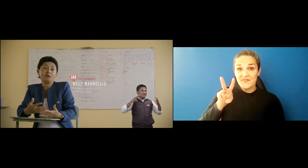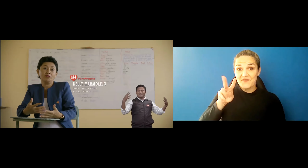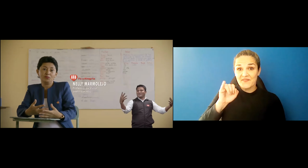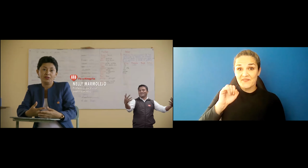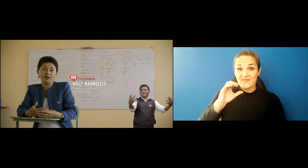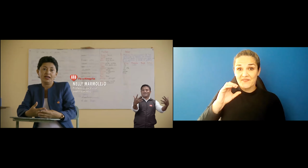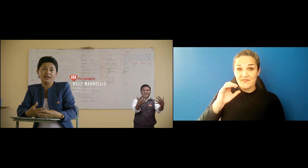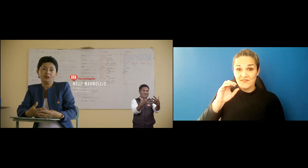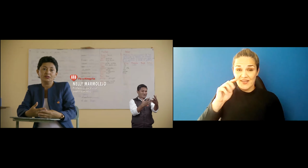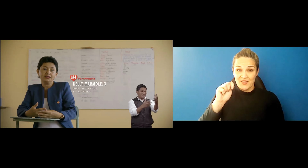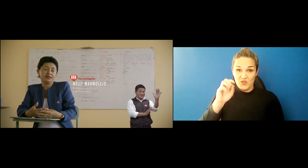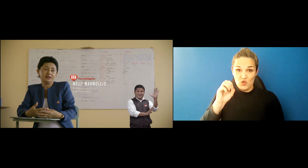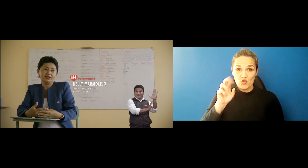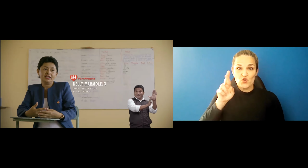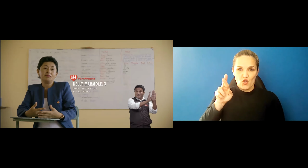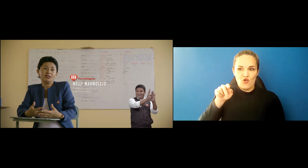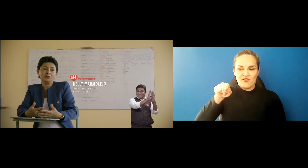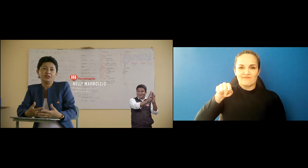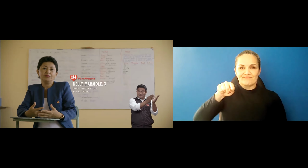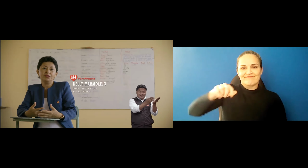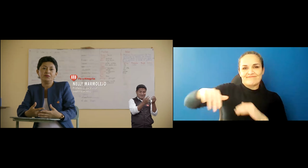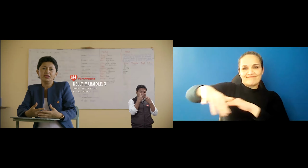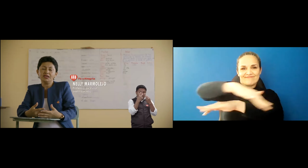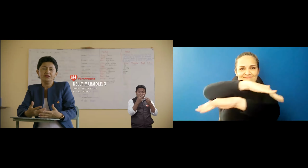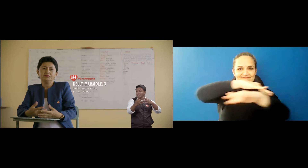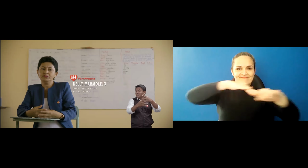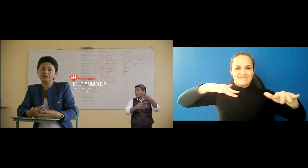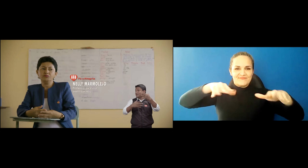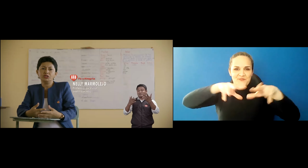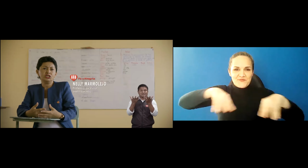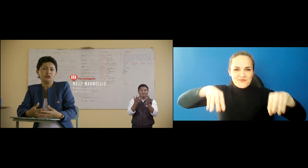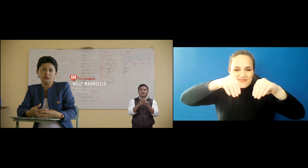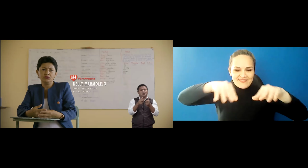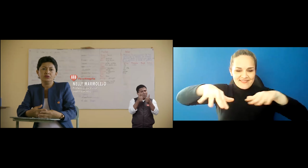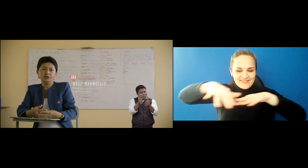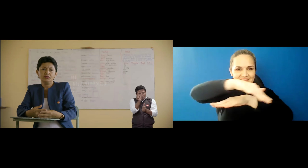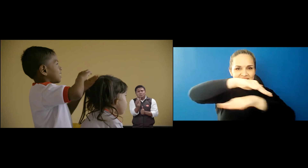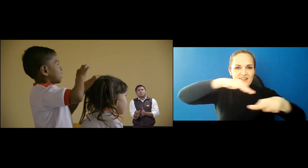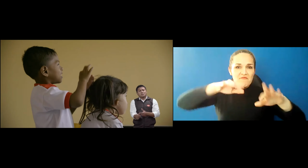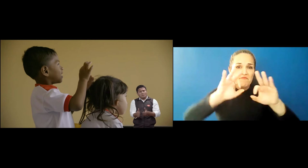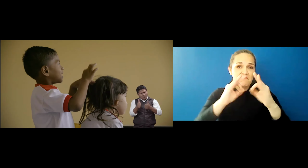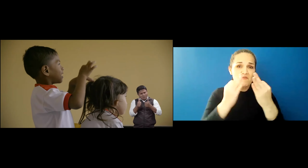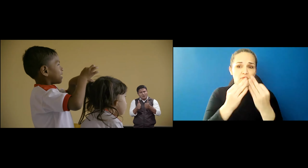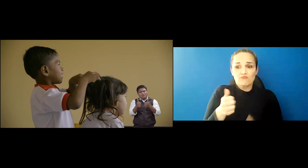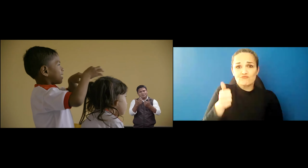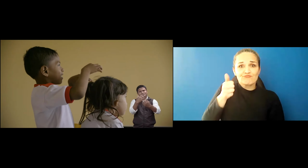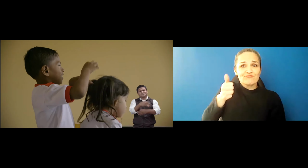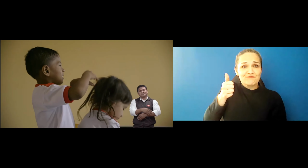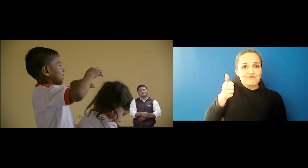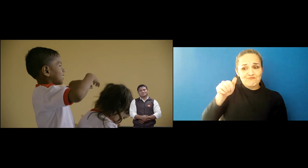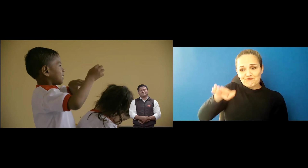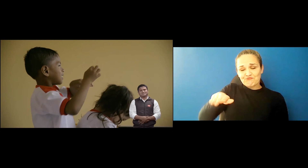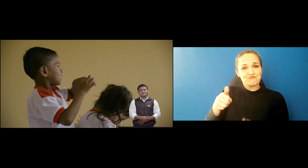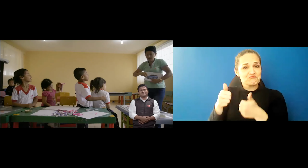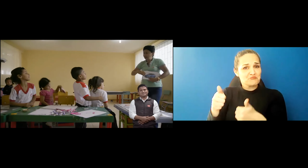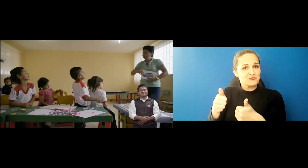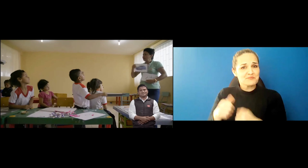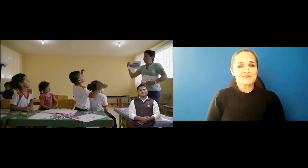Victor finds himself in his environment, what has led to educate him where he lives, and he's a good